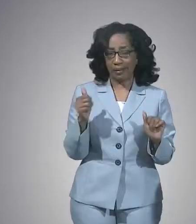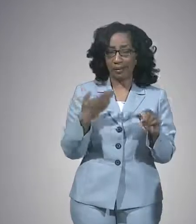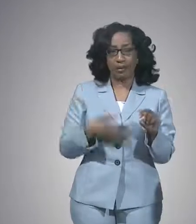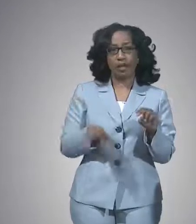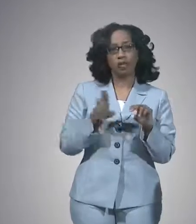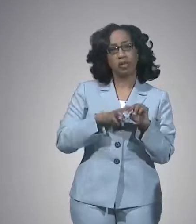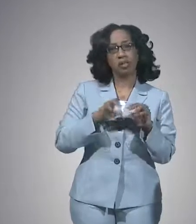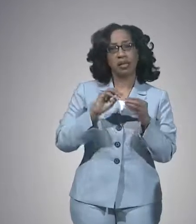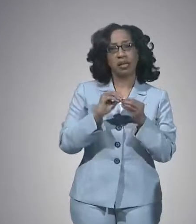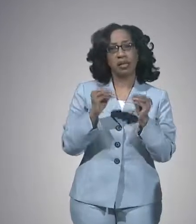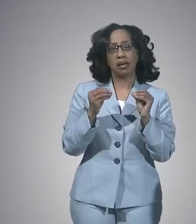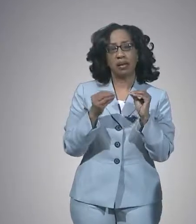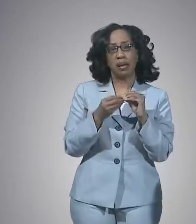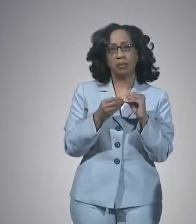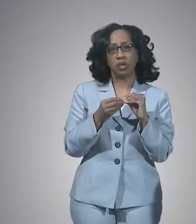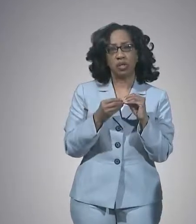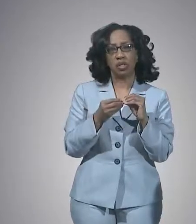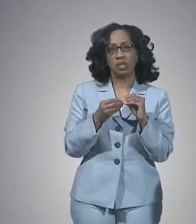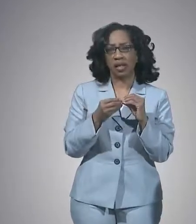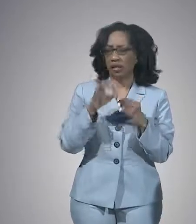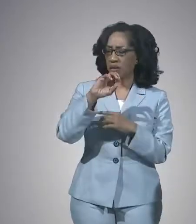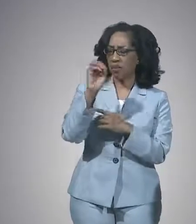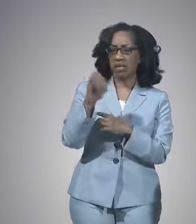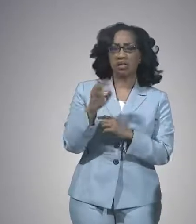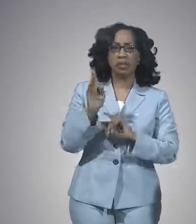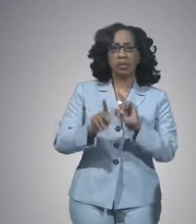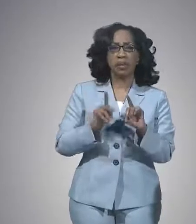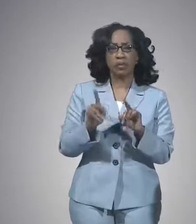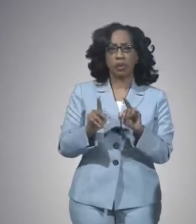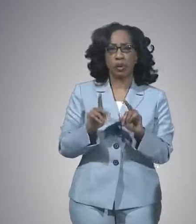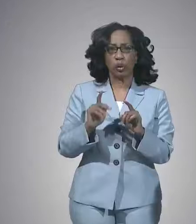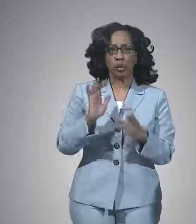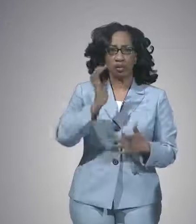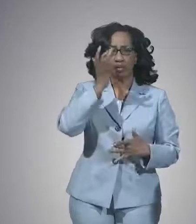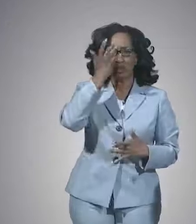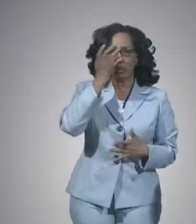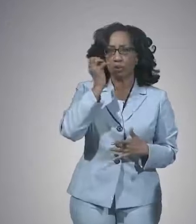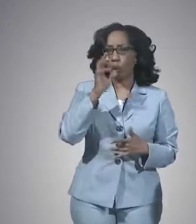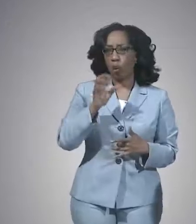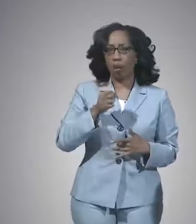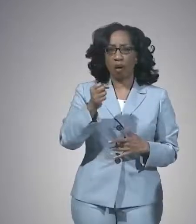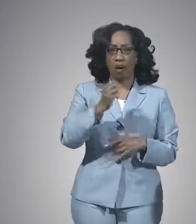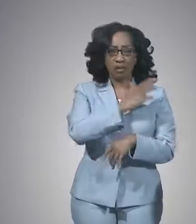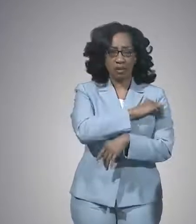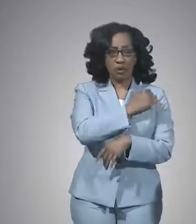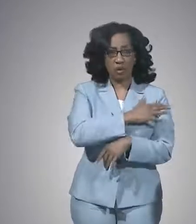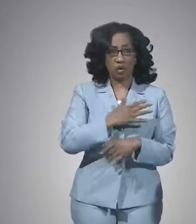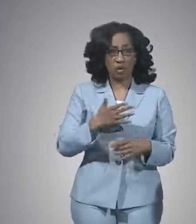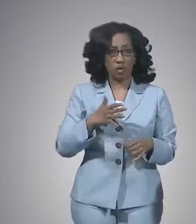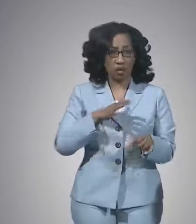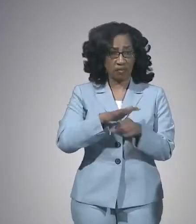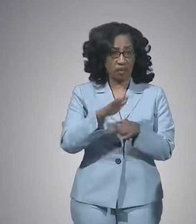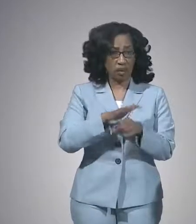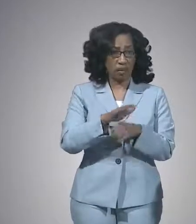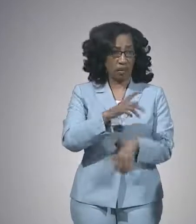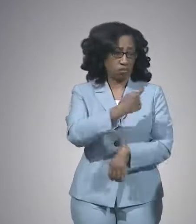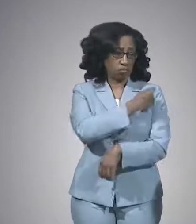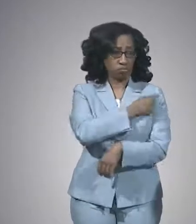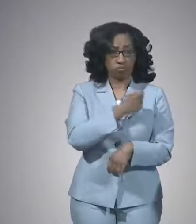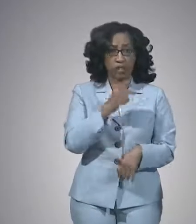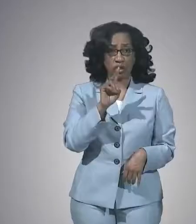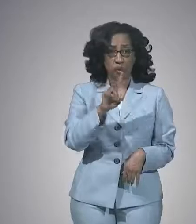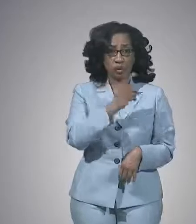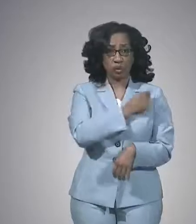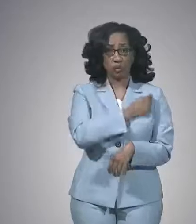increases in the number of, what is the percentage of people who are getting sick or who are hospitalized who have been fully vaccinated with 2 doses?